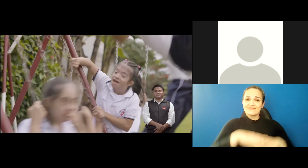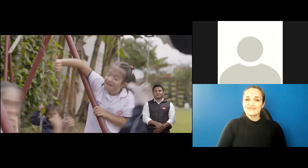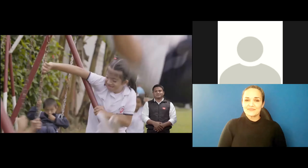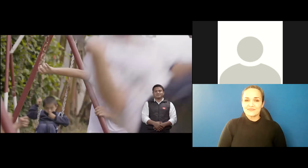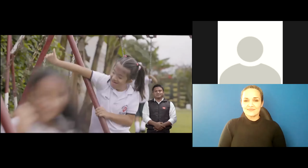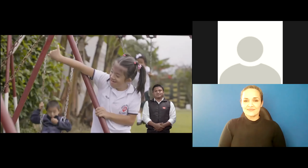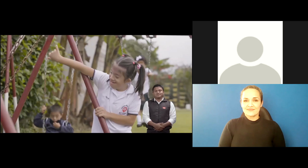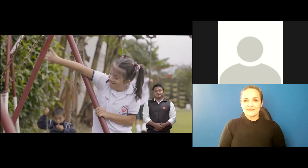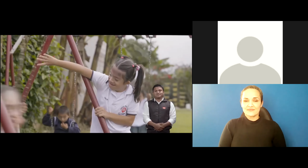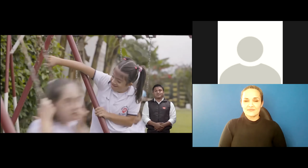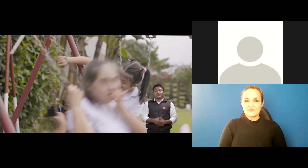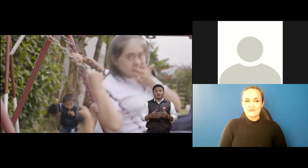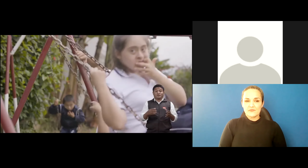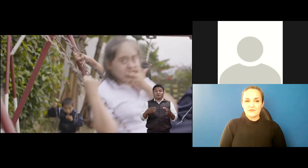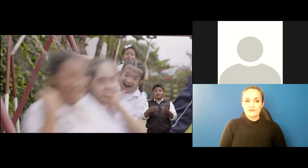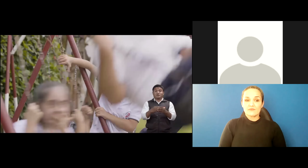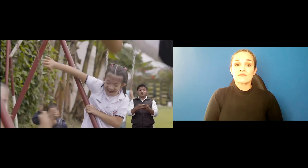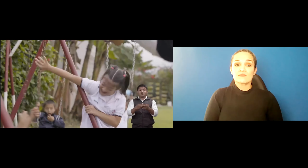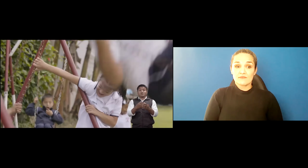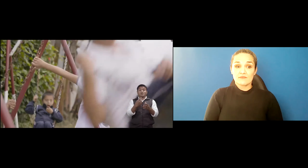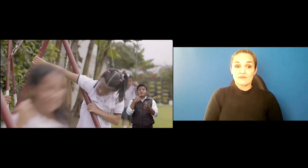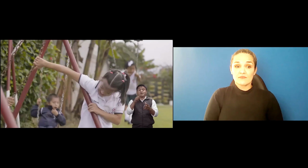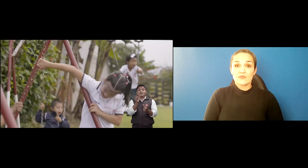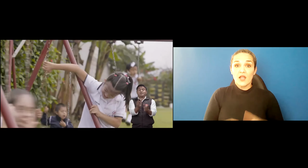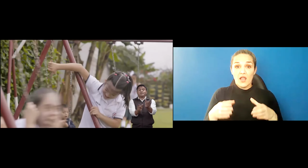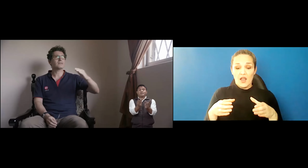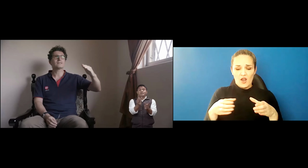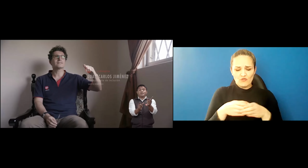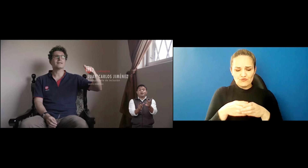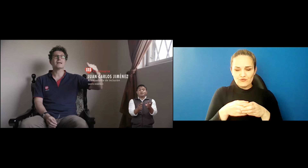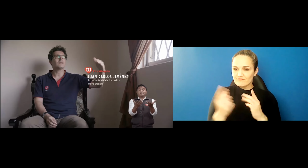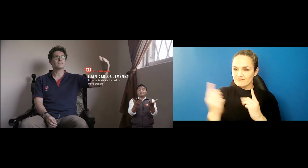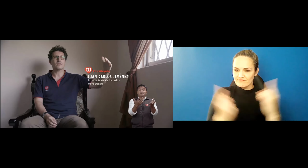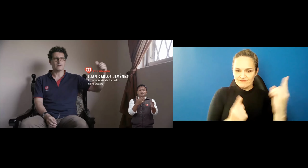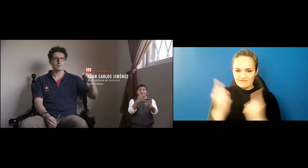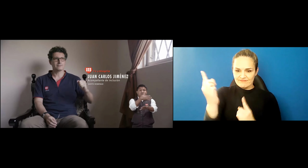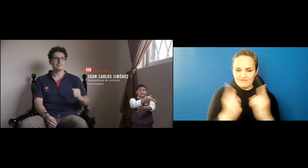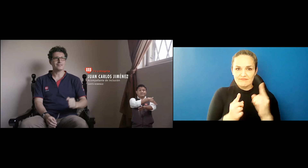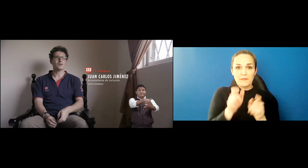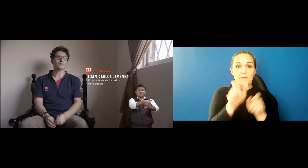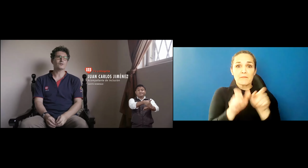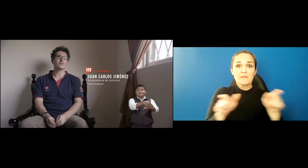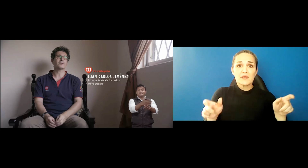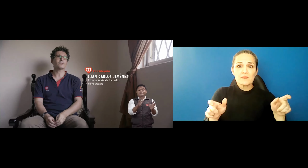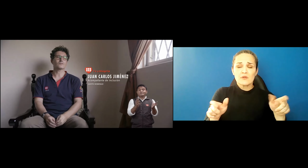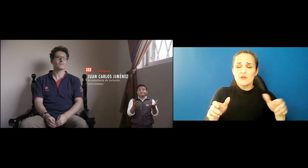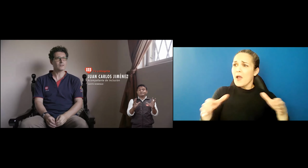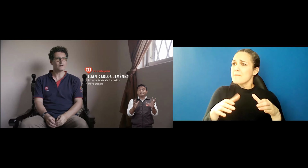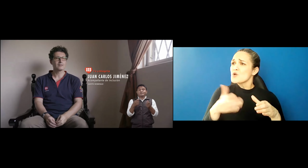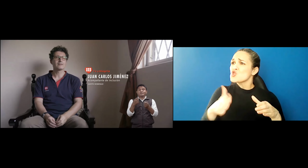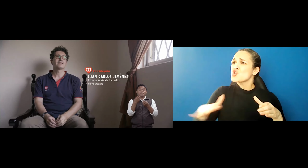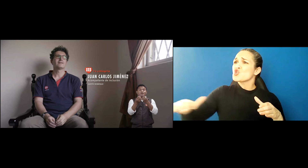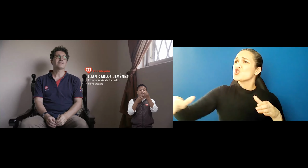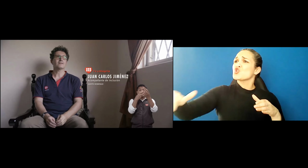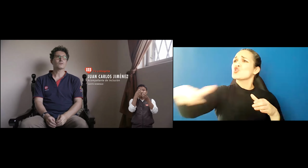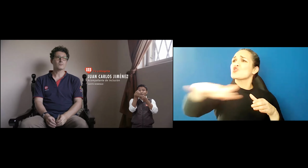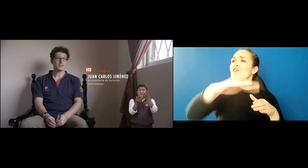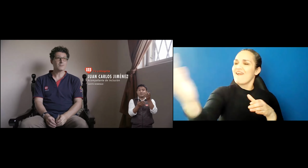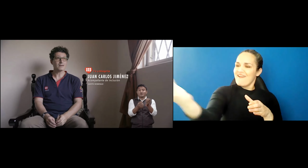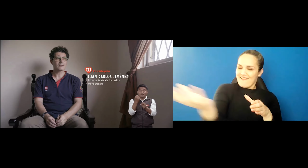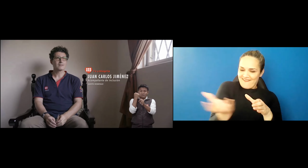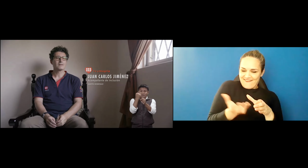wonderful to be here. It is an association for people who are in an area